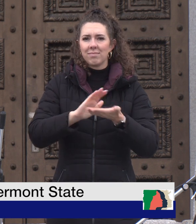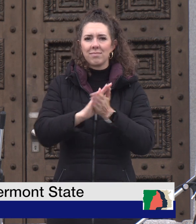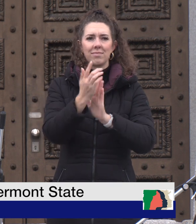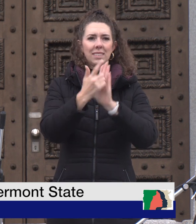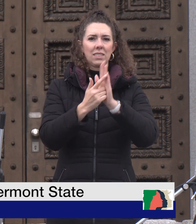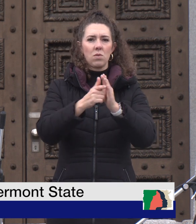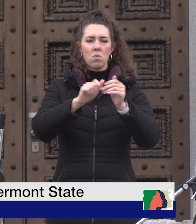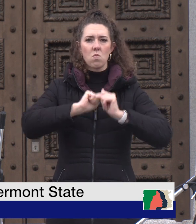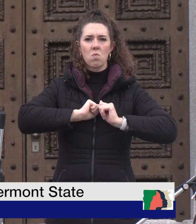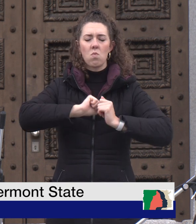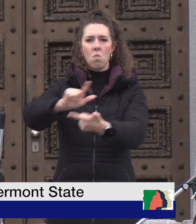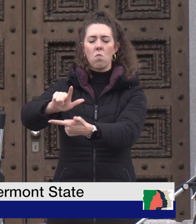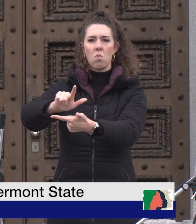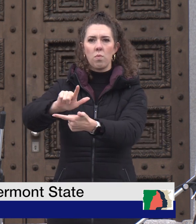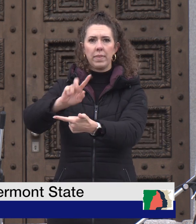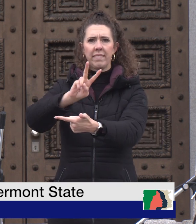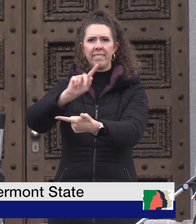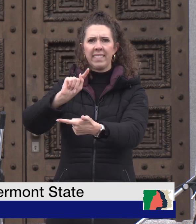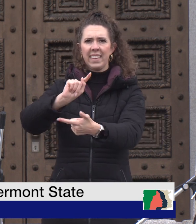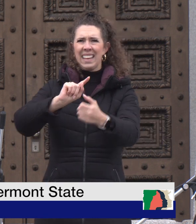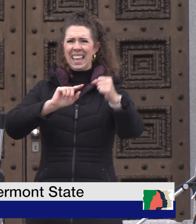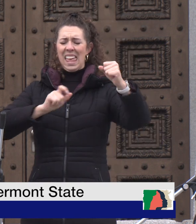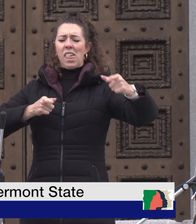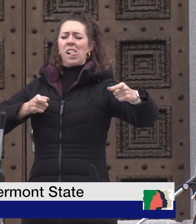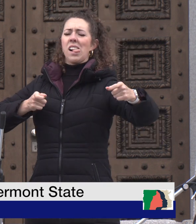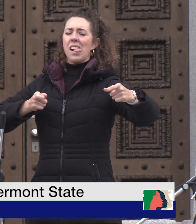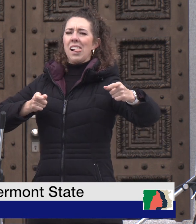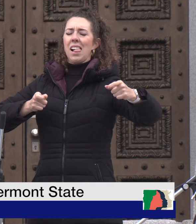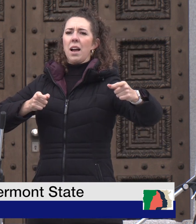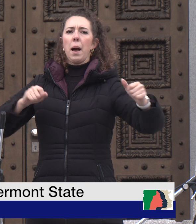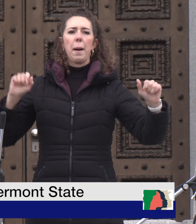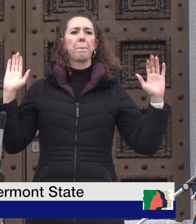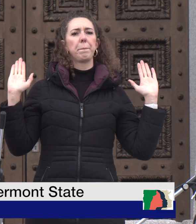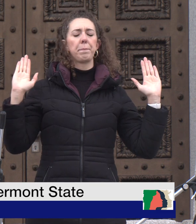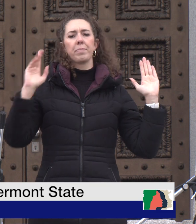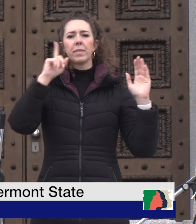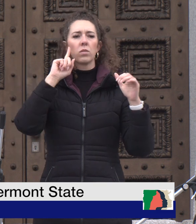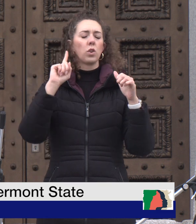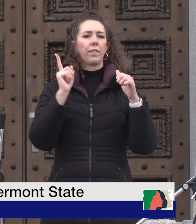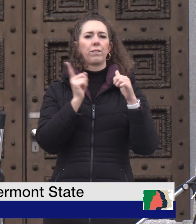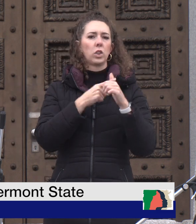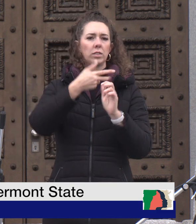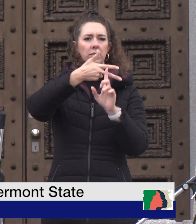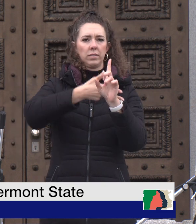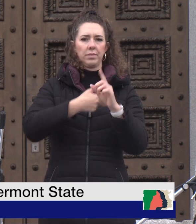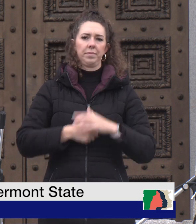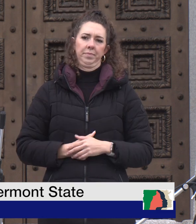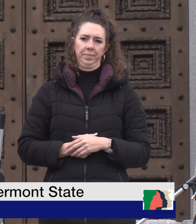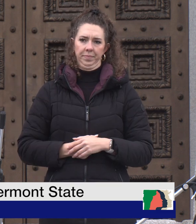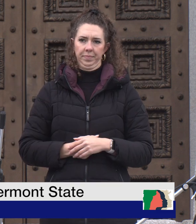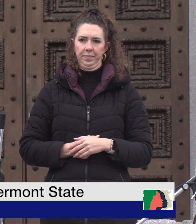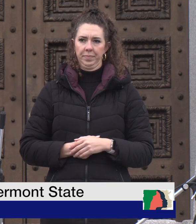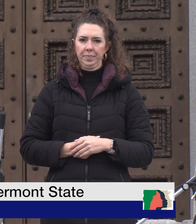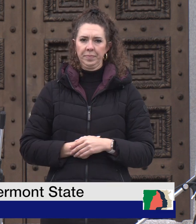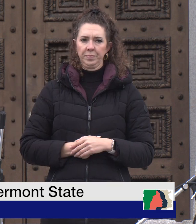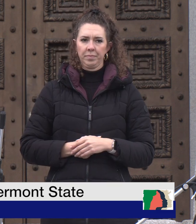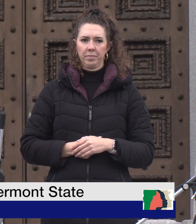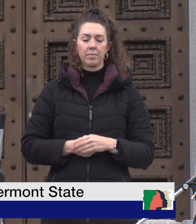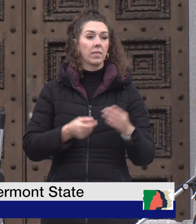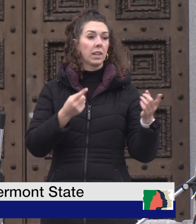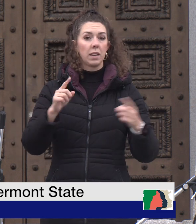States, and Vermont could no longer regulate abortion in the first trimester. In